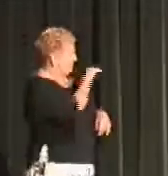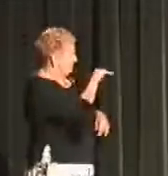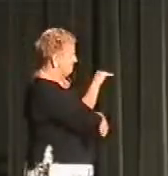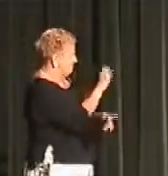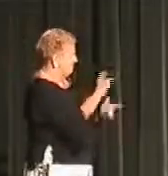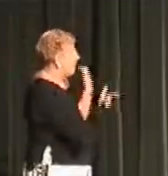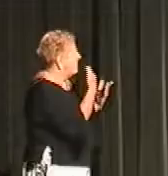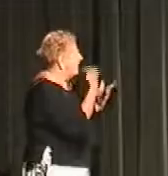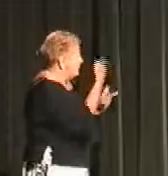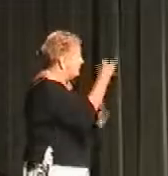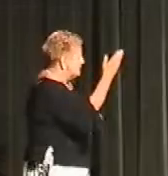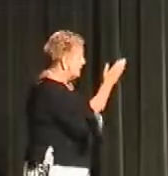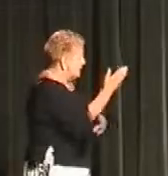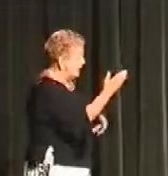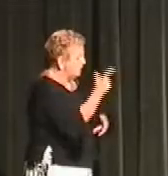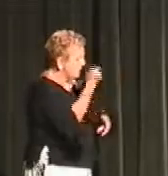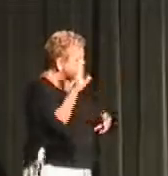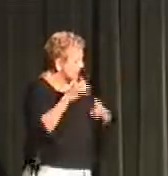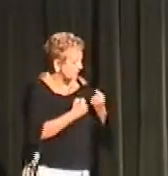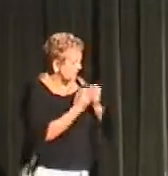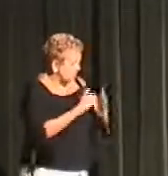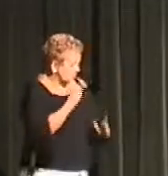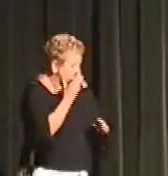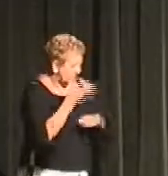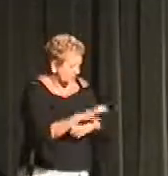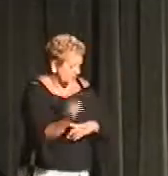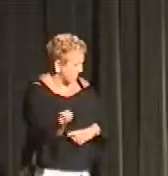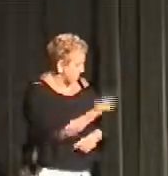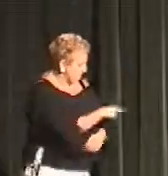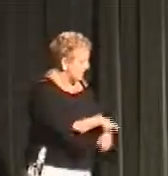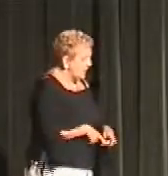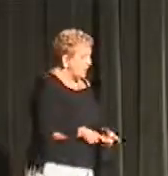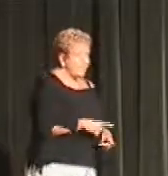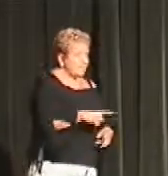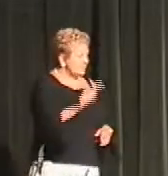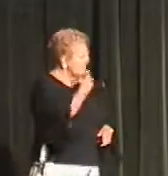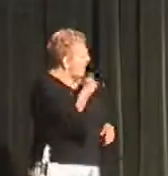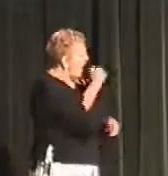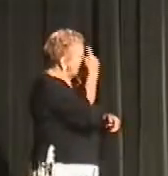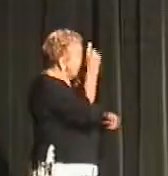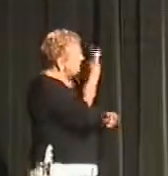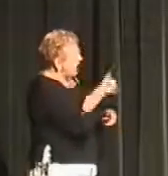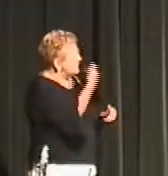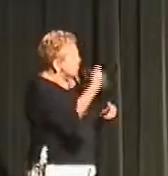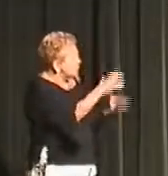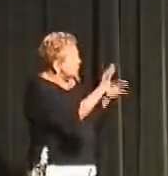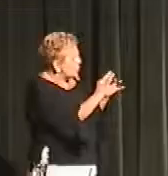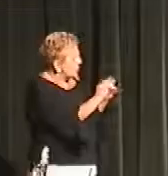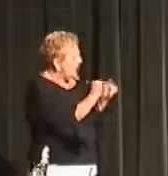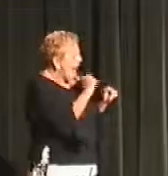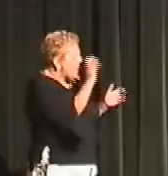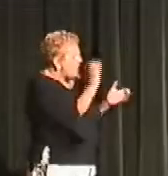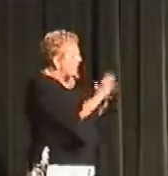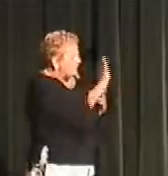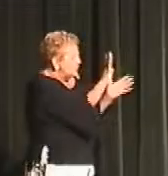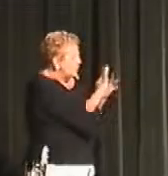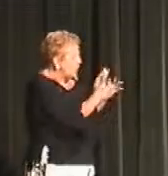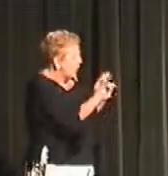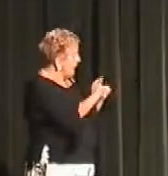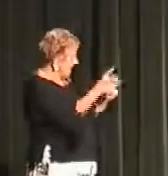And he said, you know, I want to thank you for your talk. He said, I thought that was a good story. He said, I don't really believe it was your story, but I liked the way you told it.